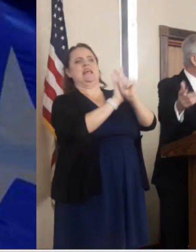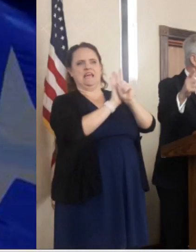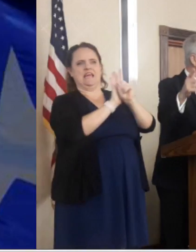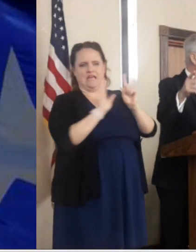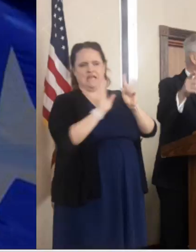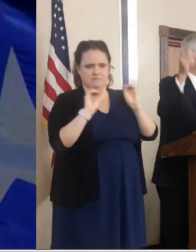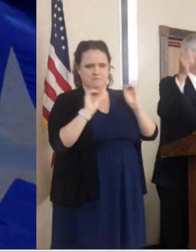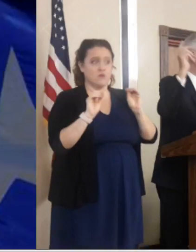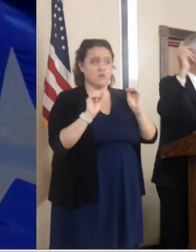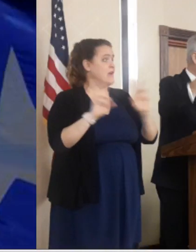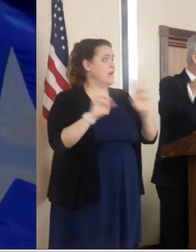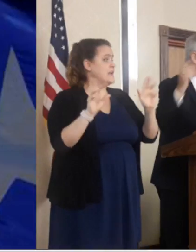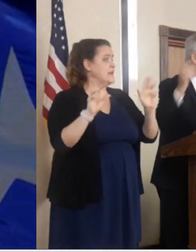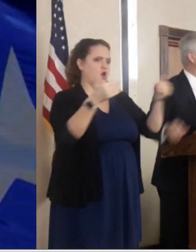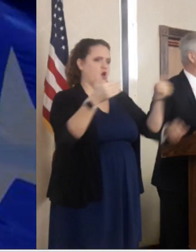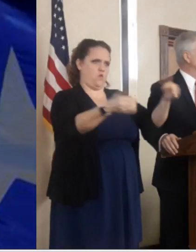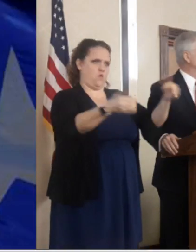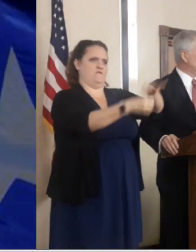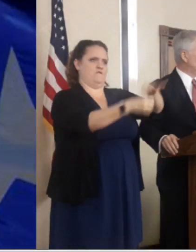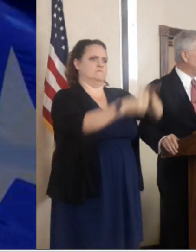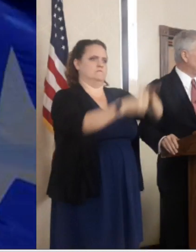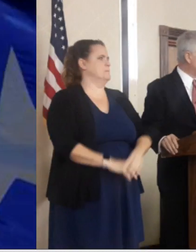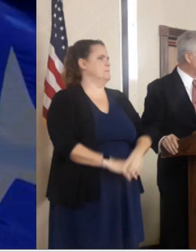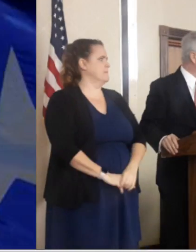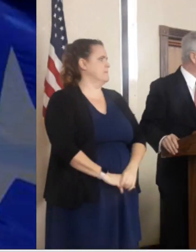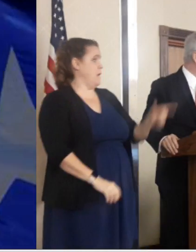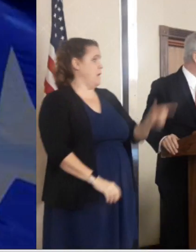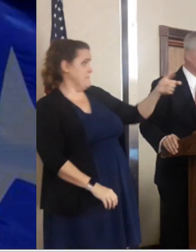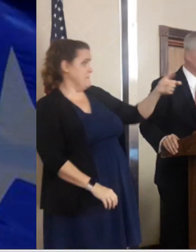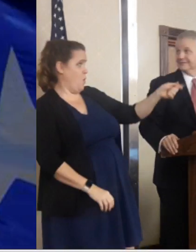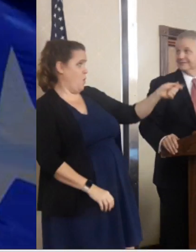Ready? Go. Point at the computer.